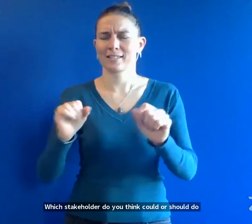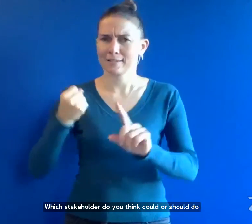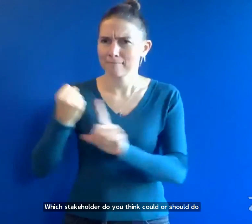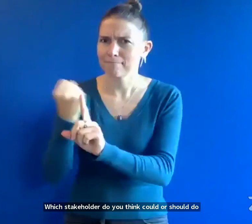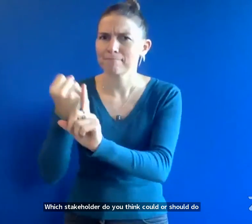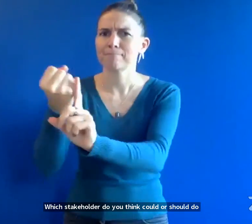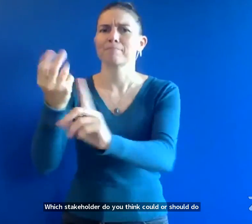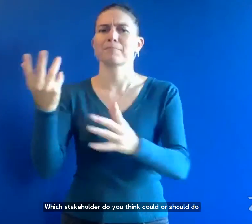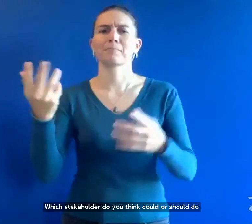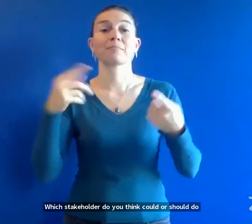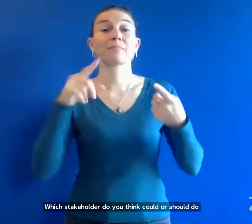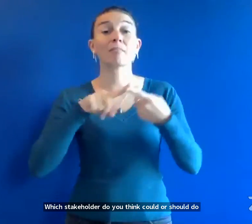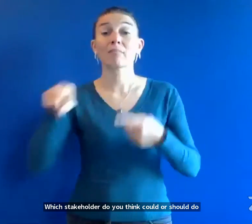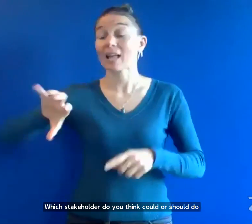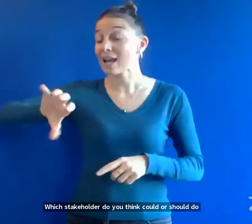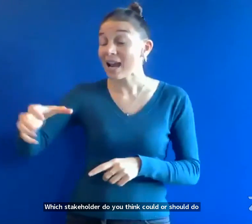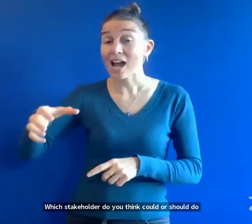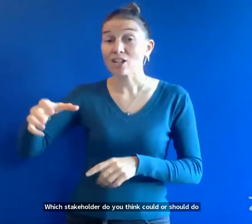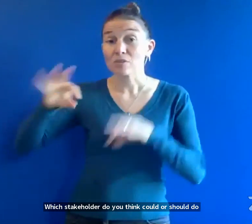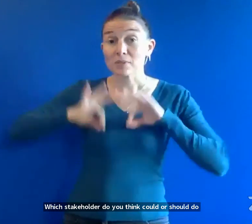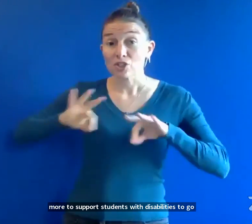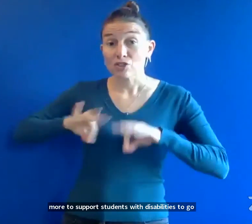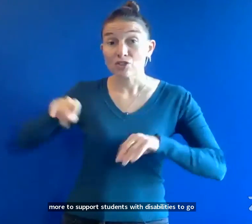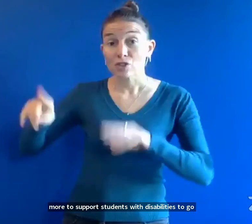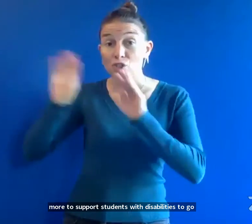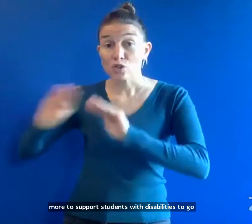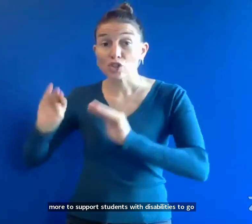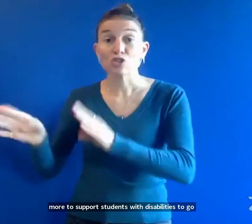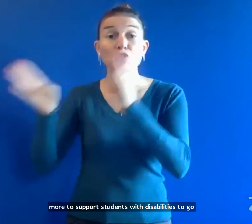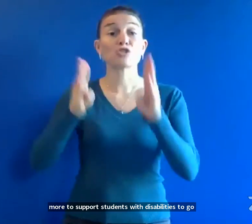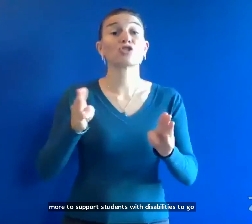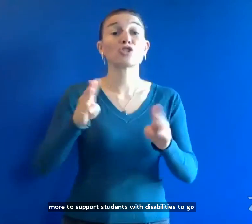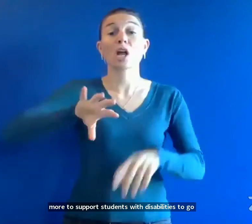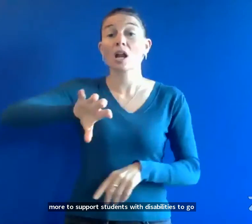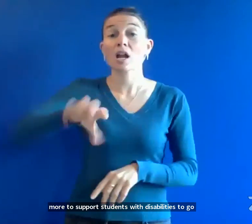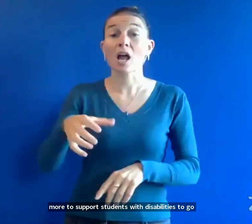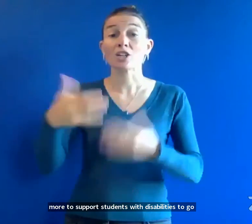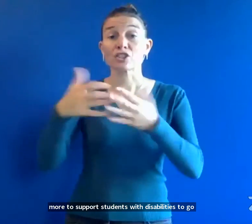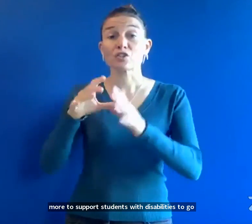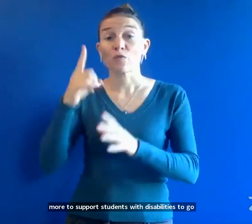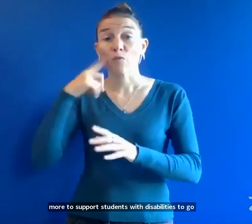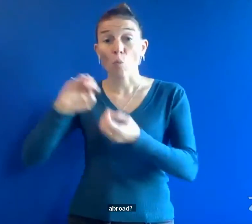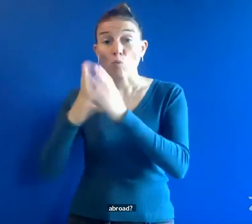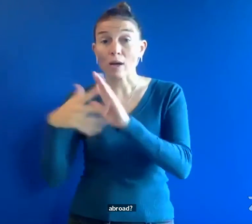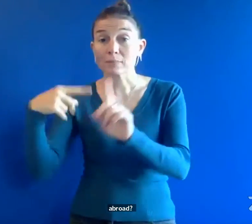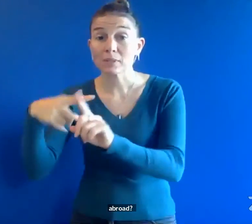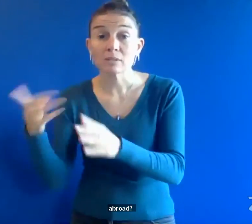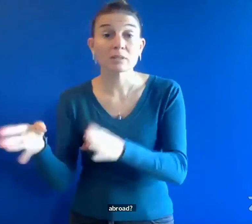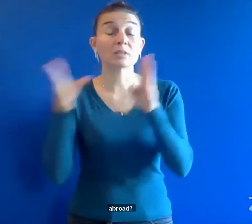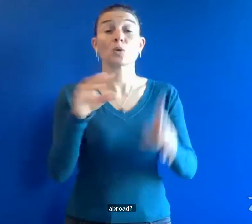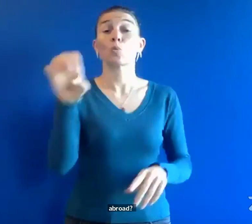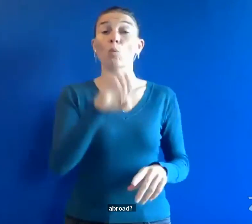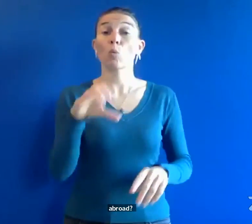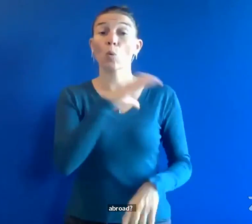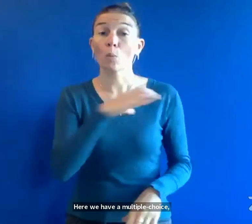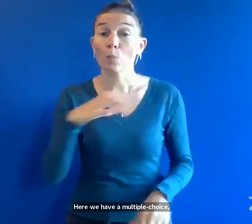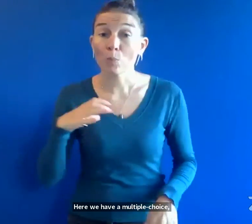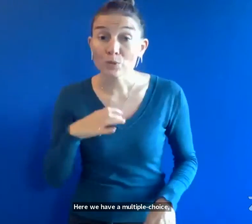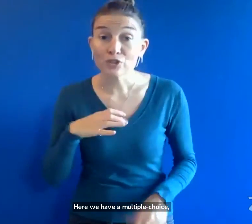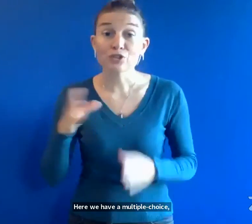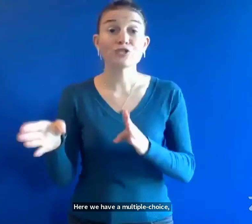National Ministries of Education, national agencies for Erasmus, European Commission. They promised already quite a